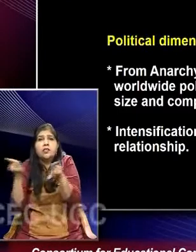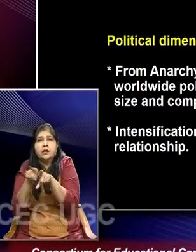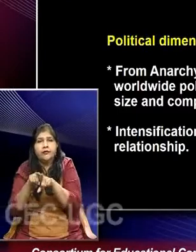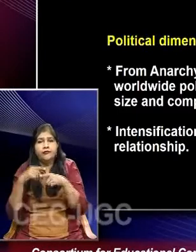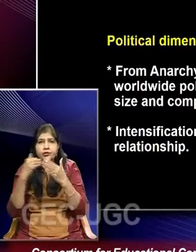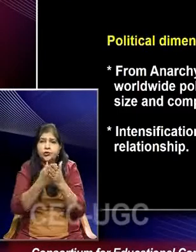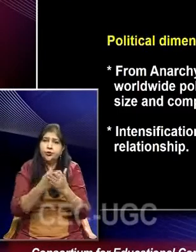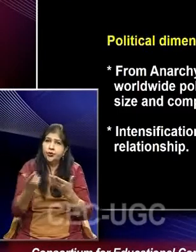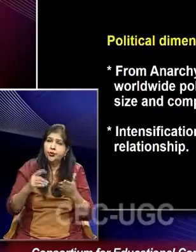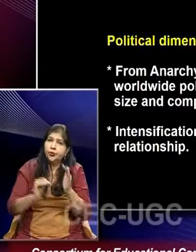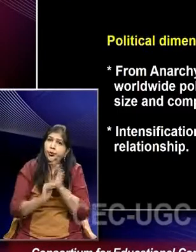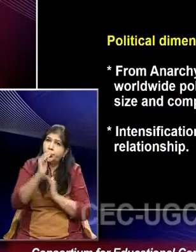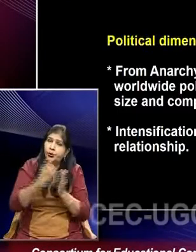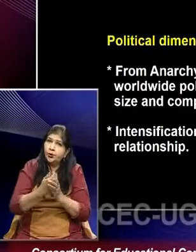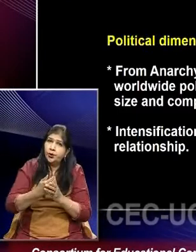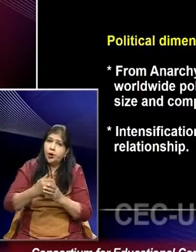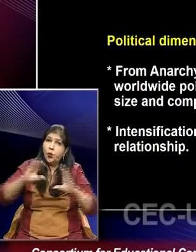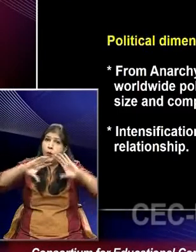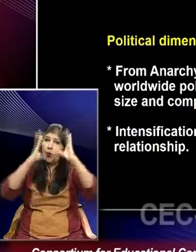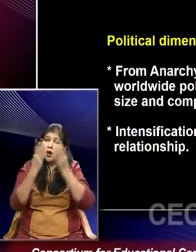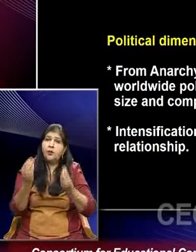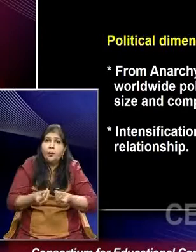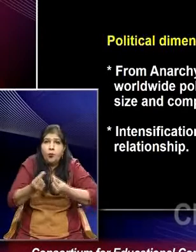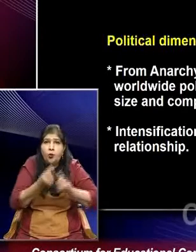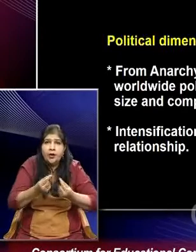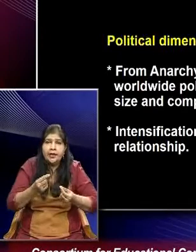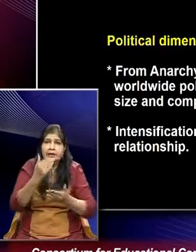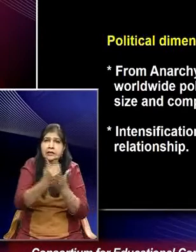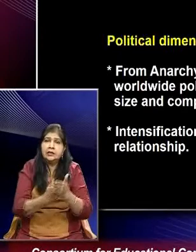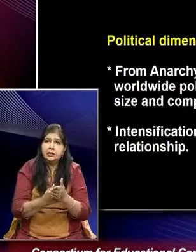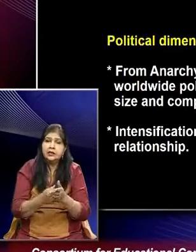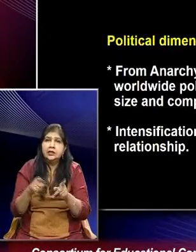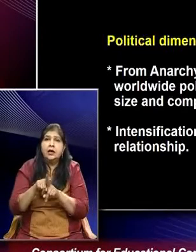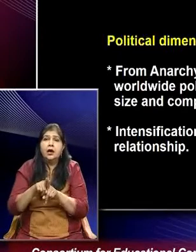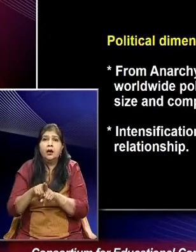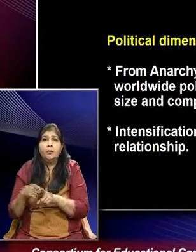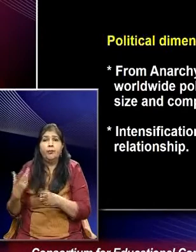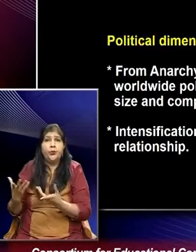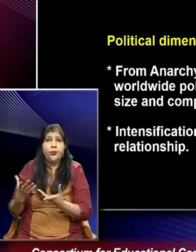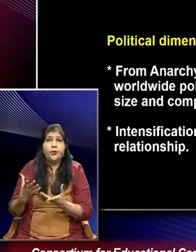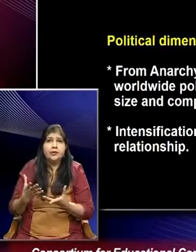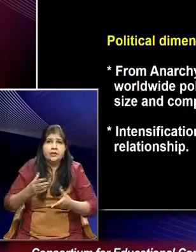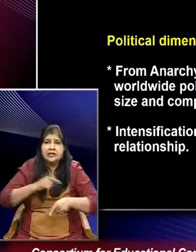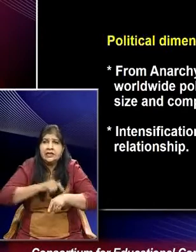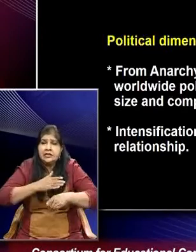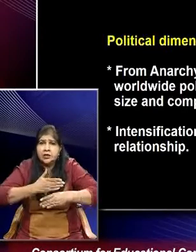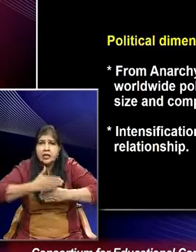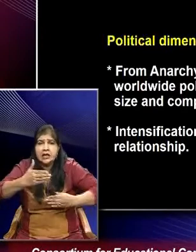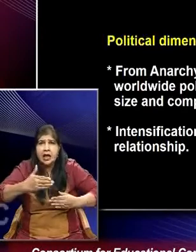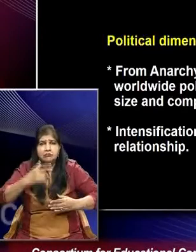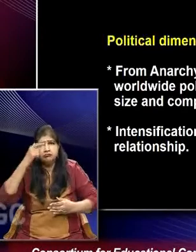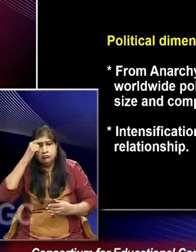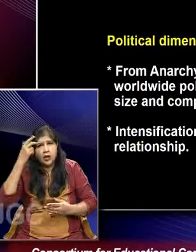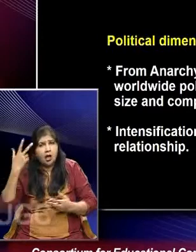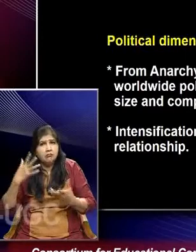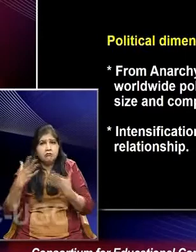to growth of the worldwide political system both in size and complexity has an